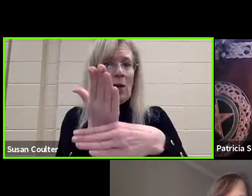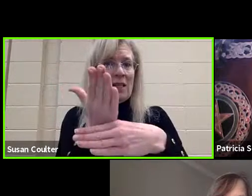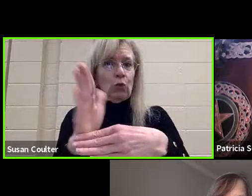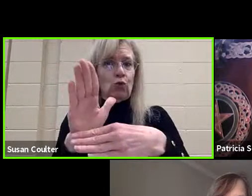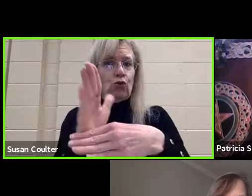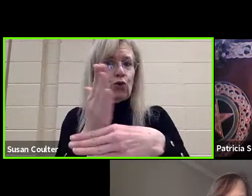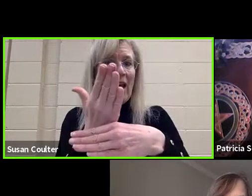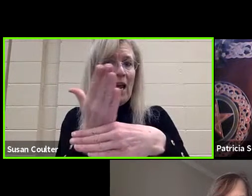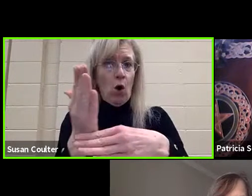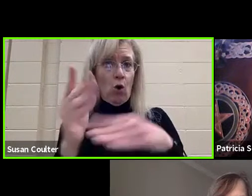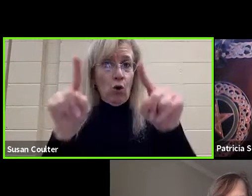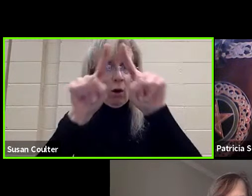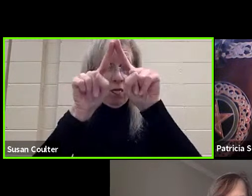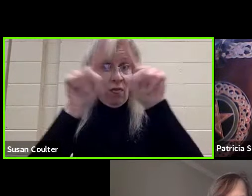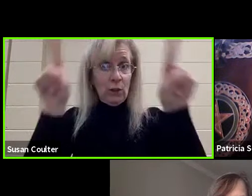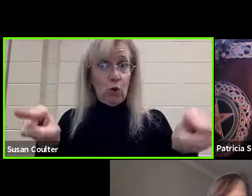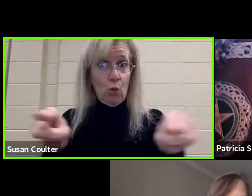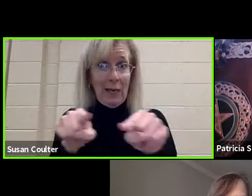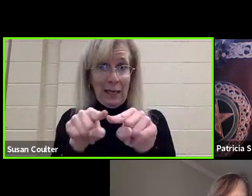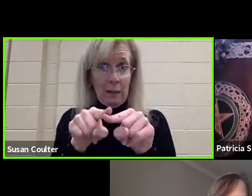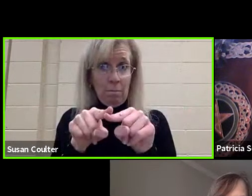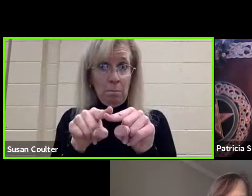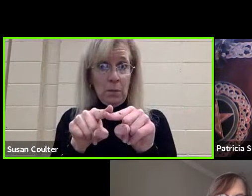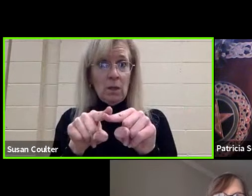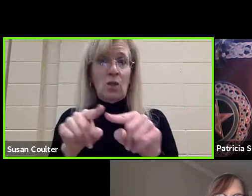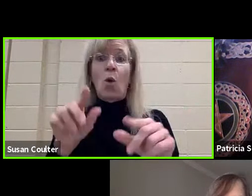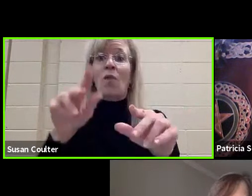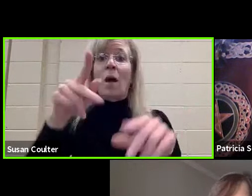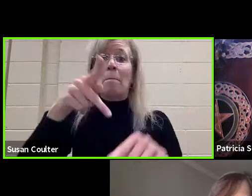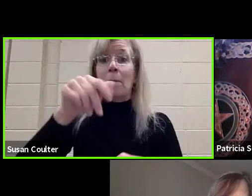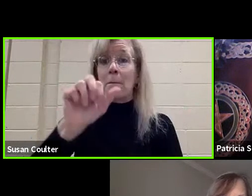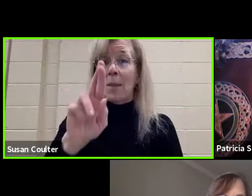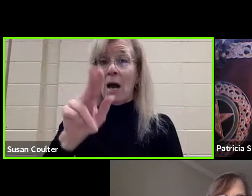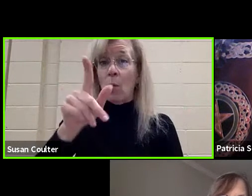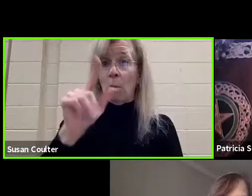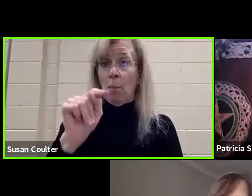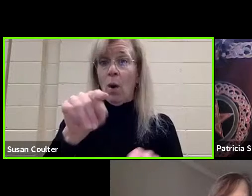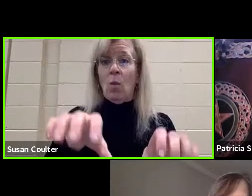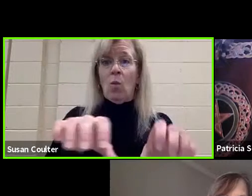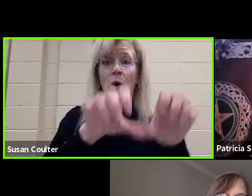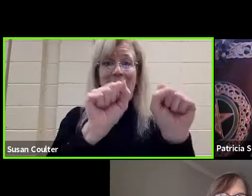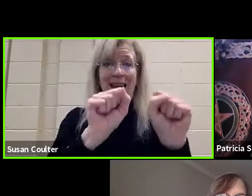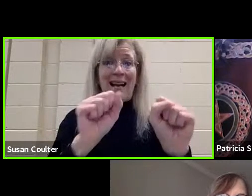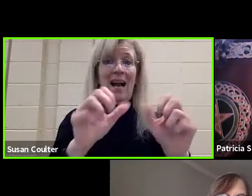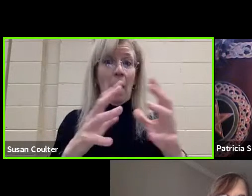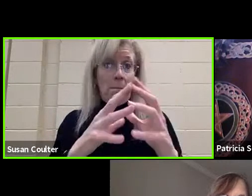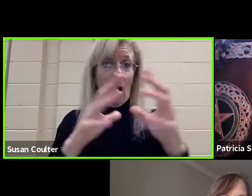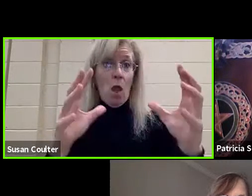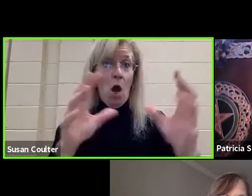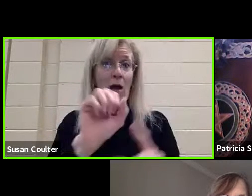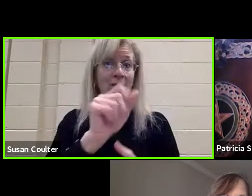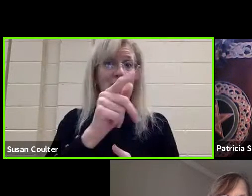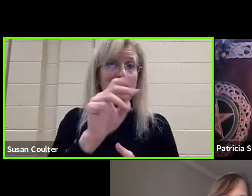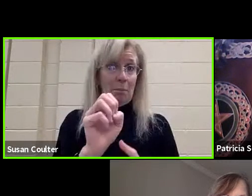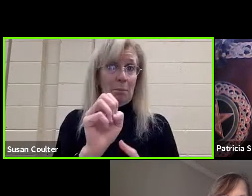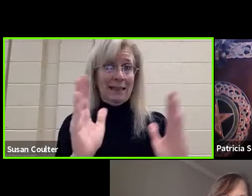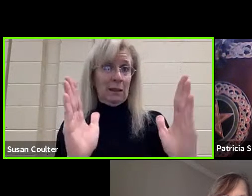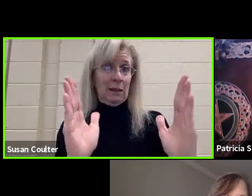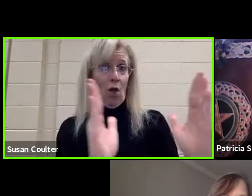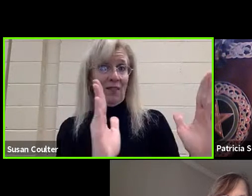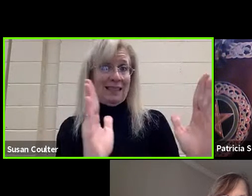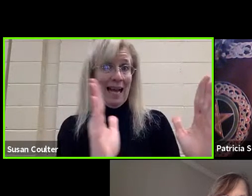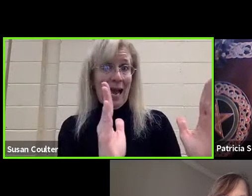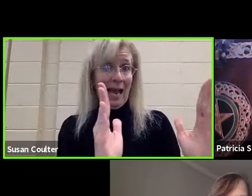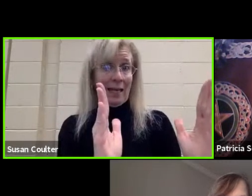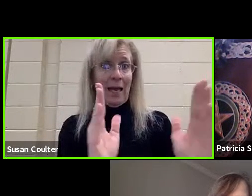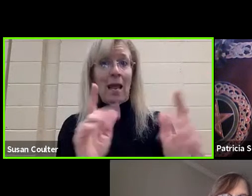going to share the screen. So the PowerPoint will take up a lot of space